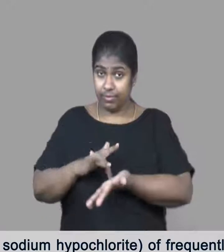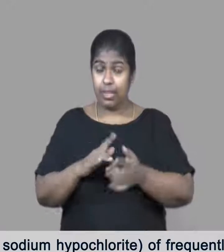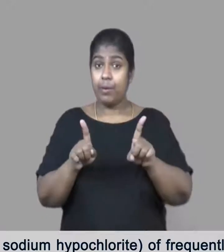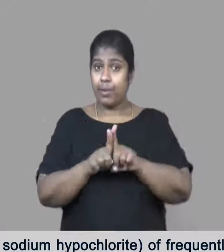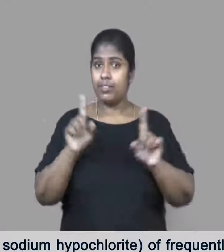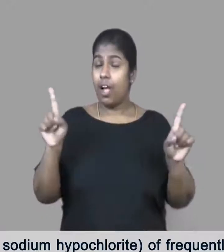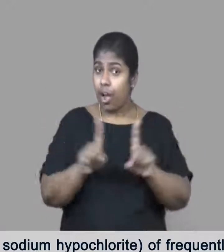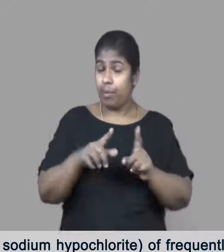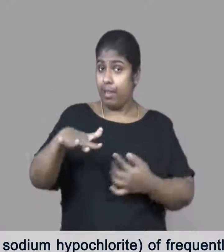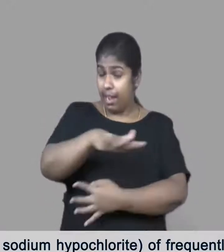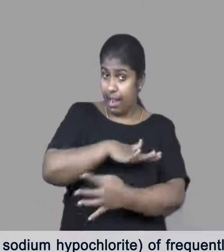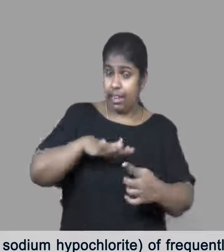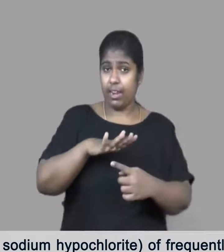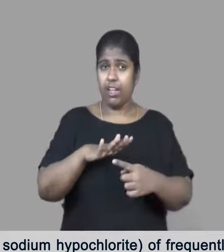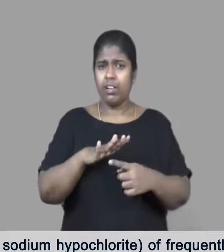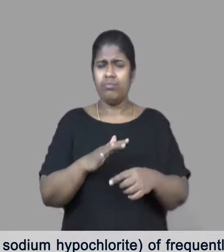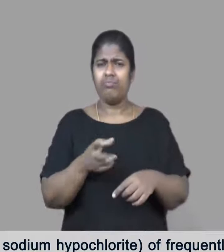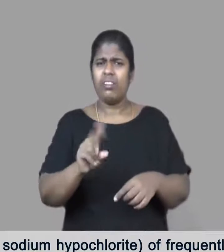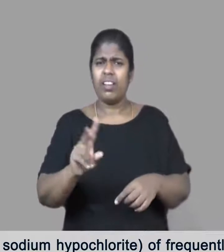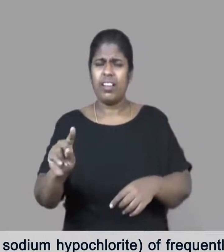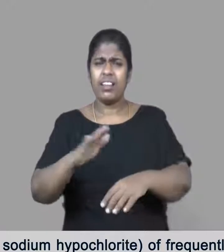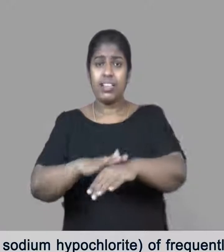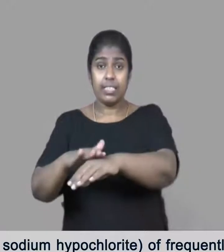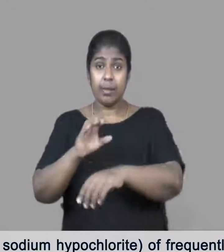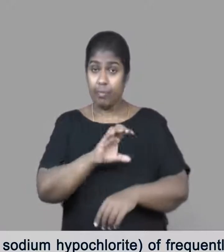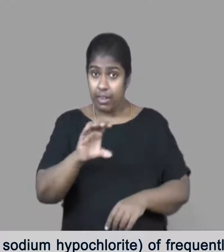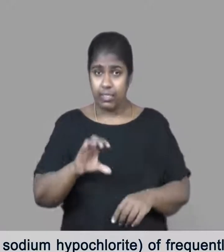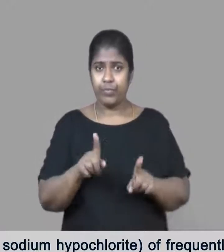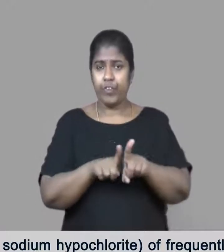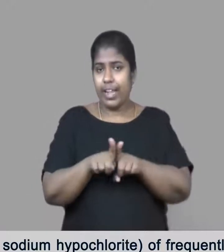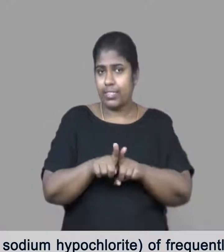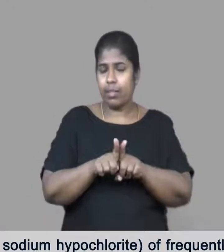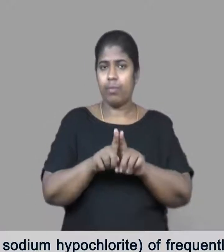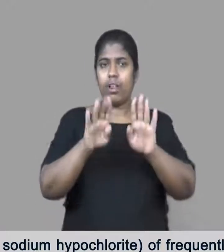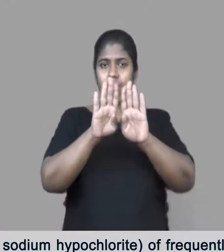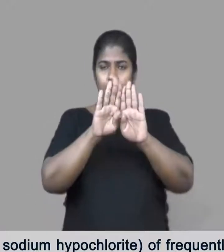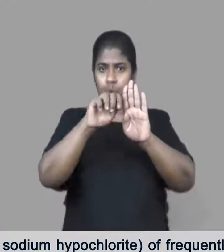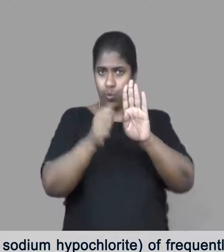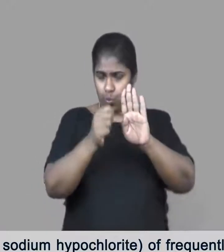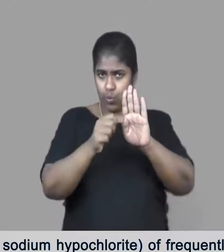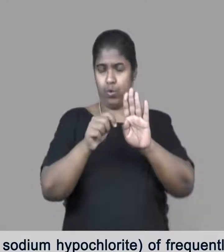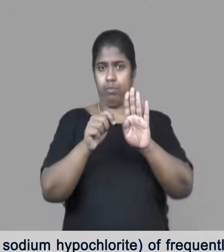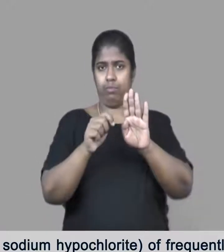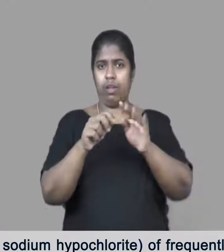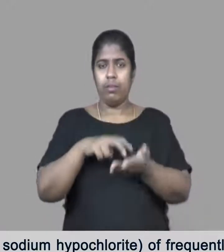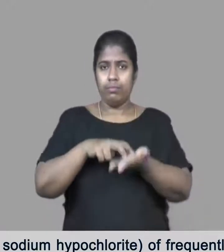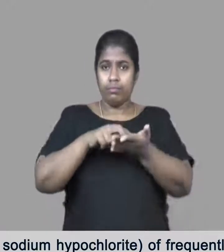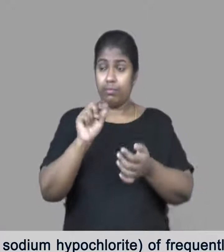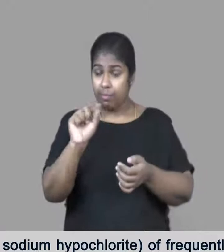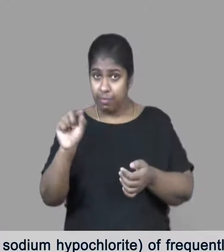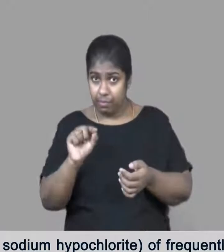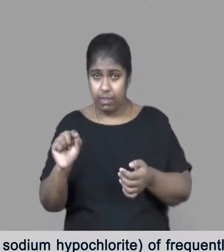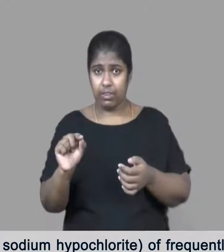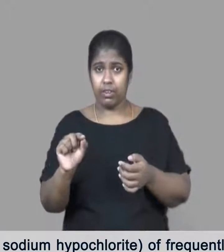Cleaning and regular disinfection using 1% sodium hypochlorite